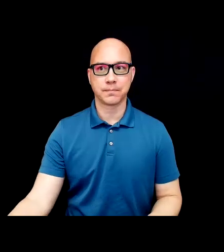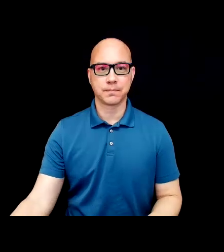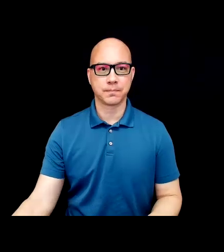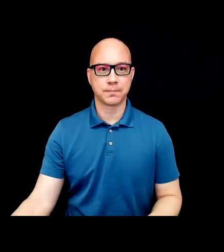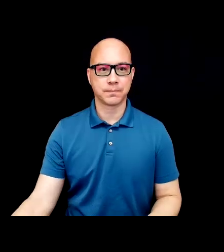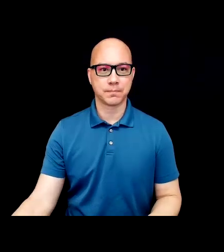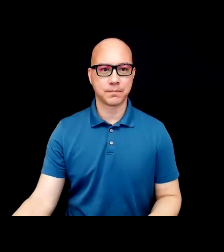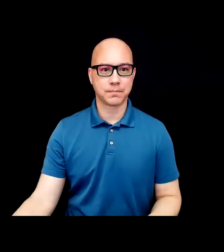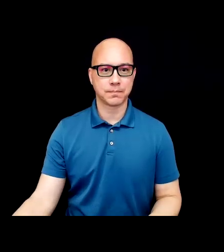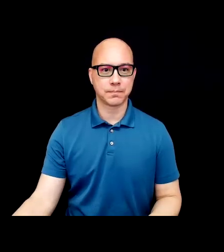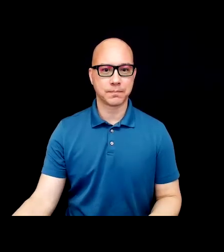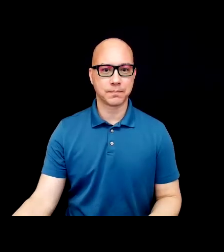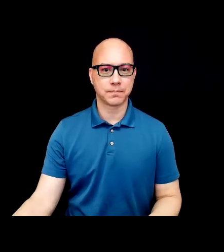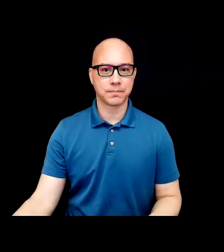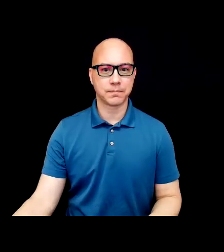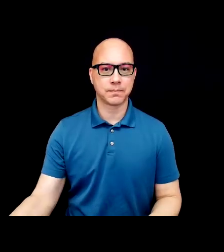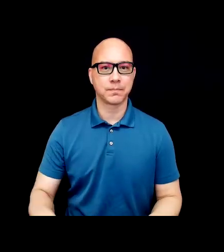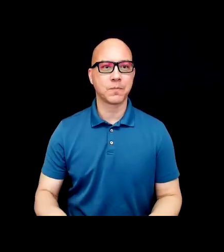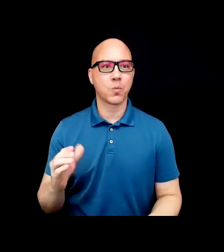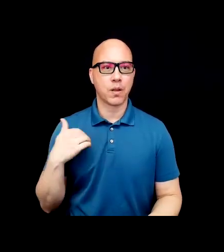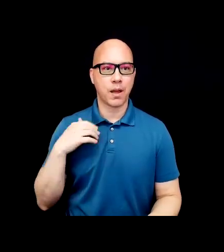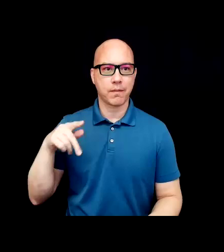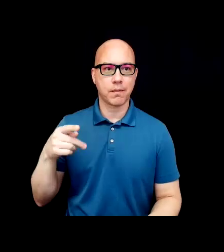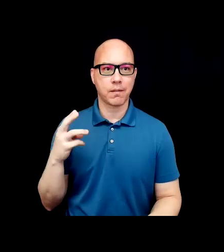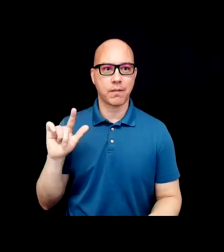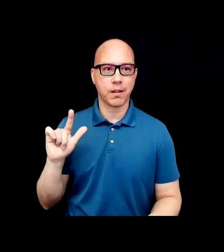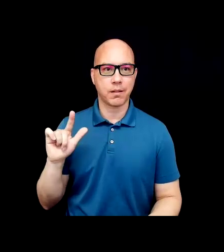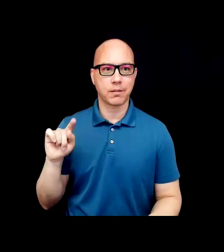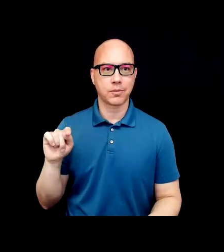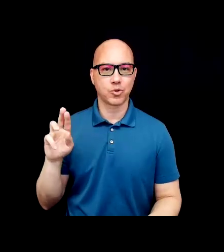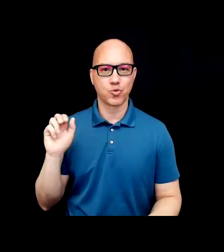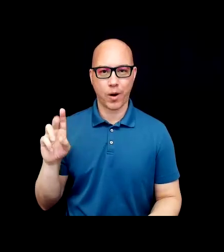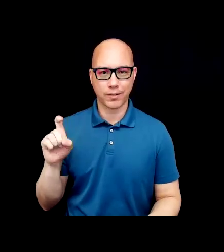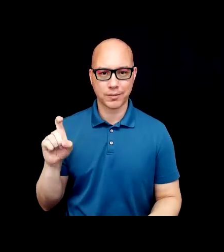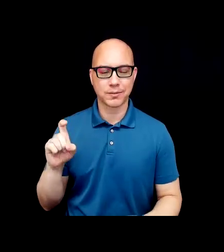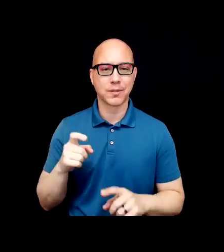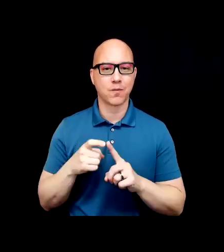Truax Law Group. Phil, the floor is yours.